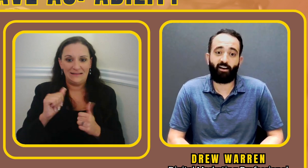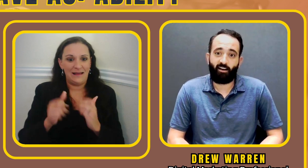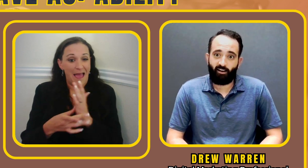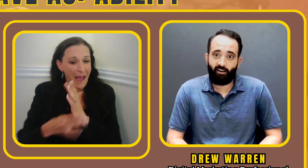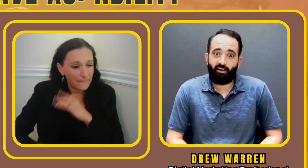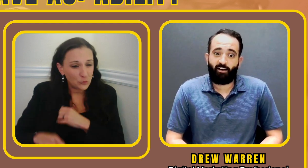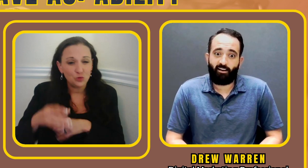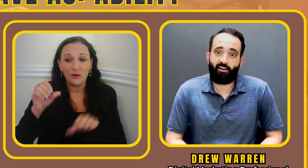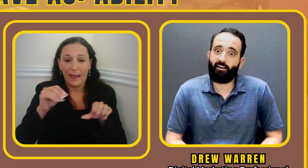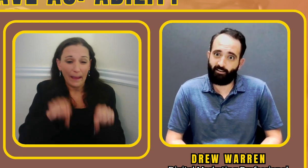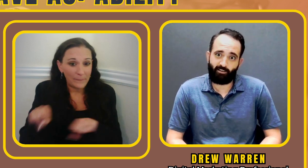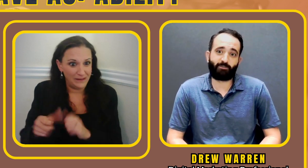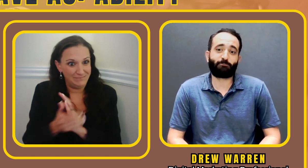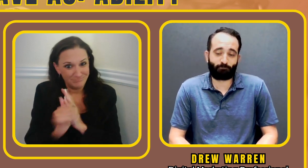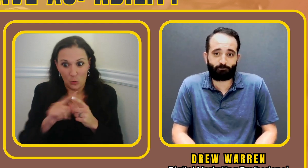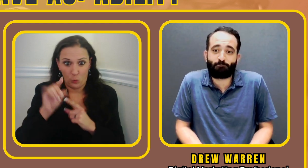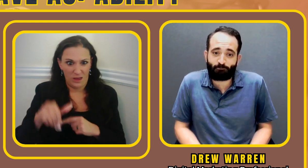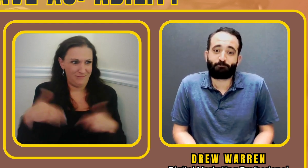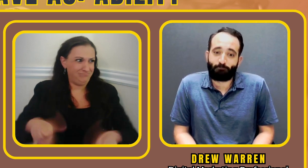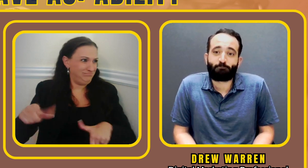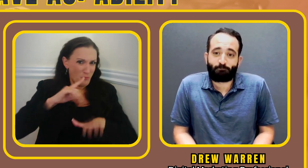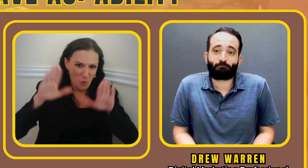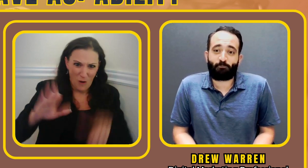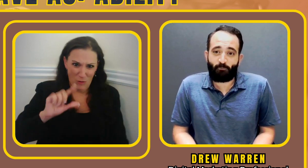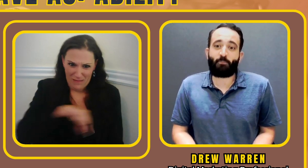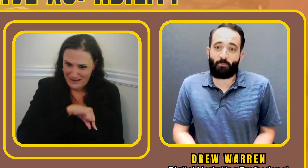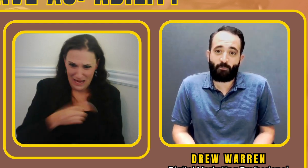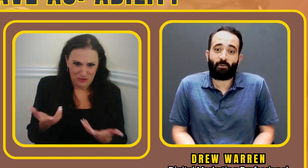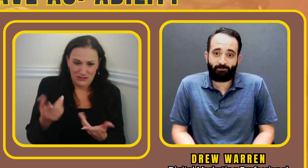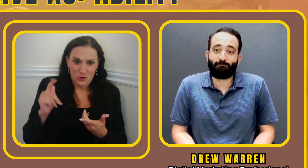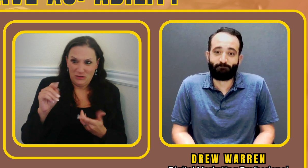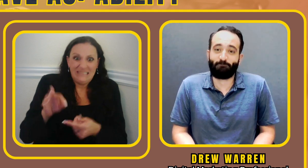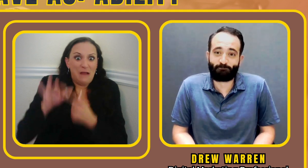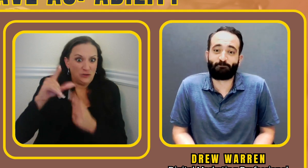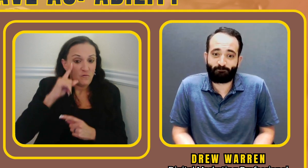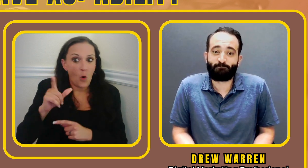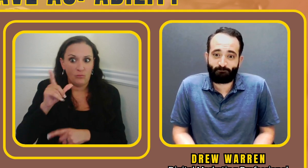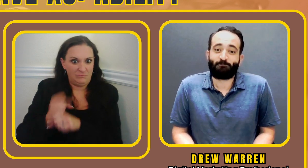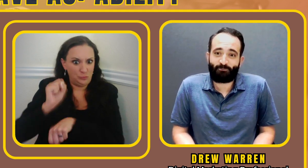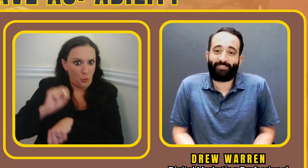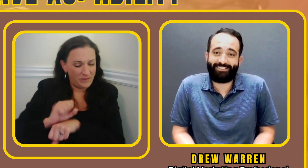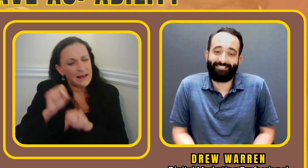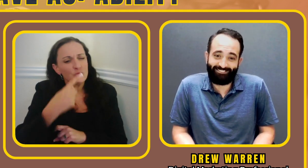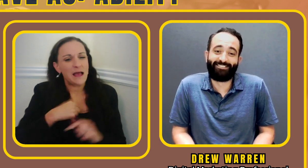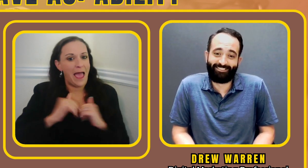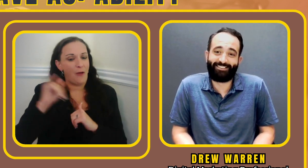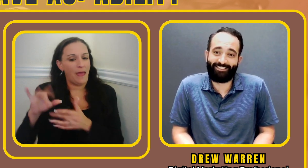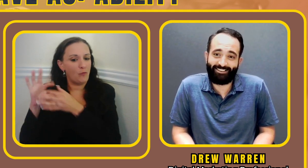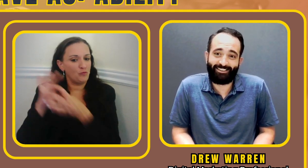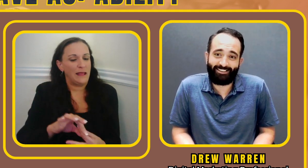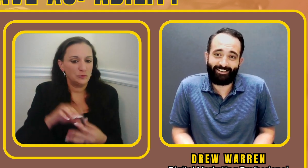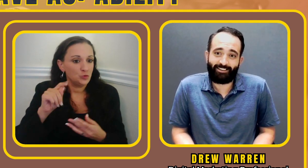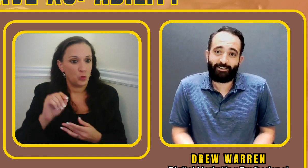aptitude and capability to do that, those are great qualifications, particularly for employment. Can you tell us how that relates